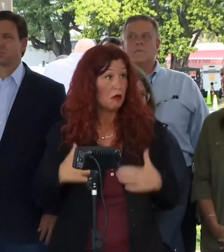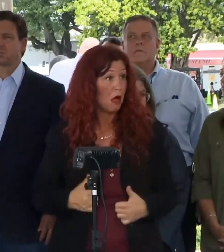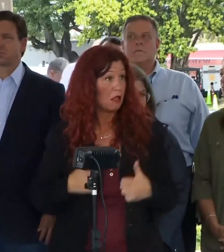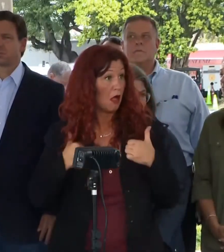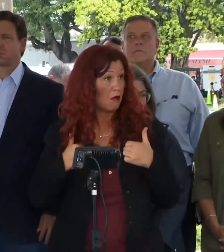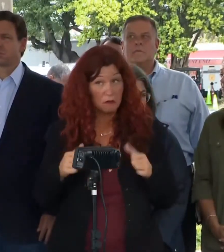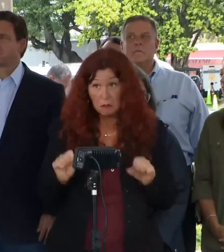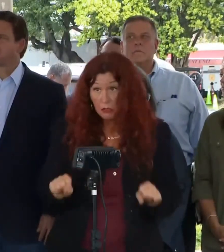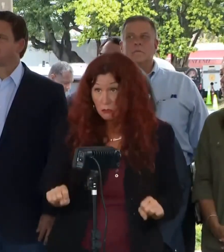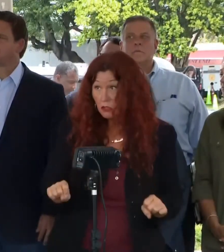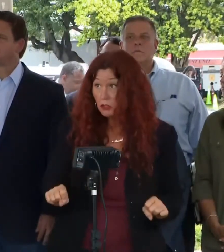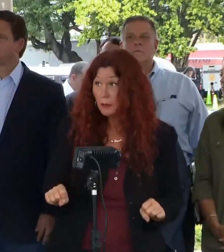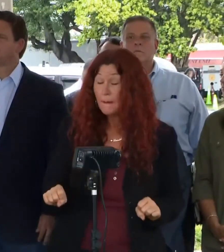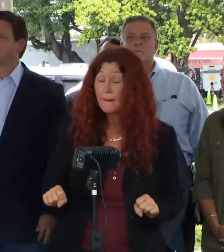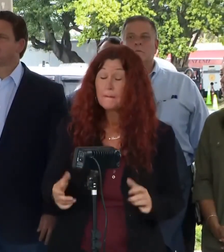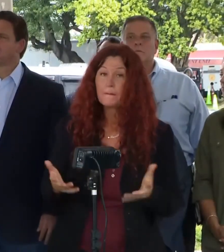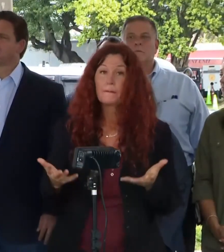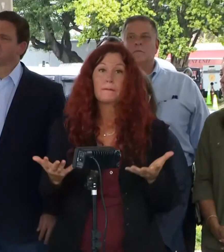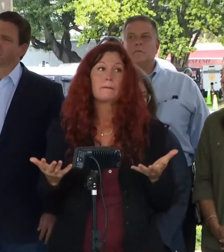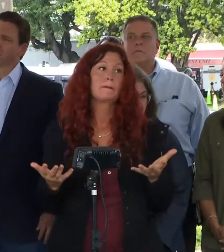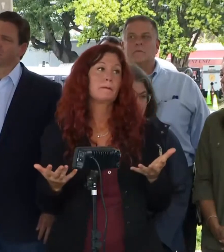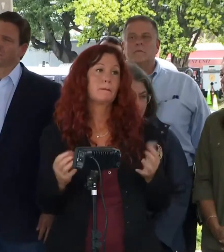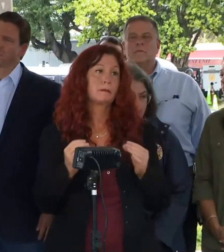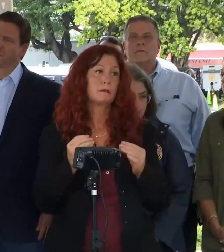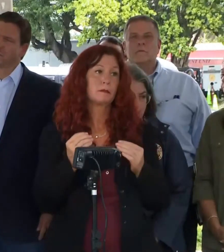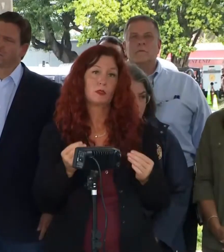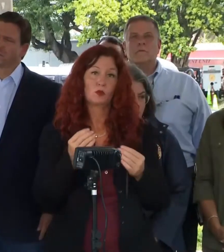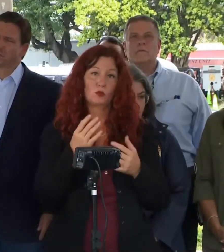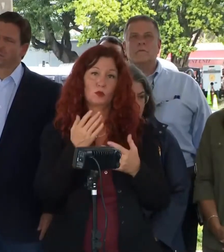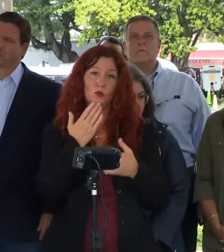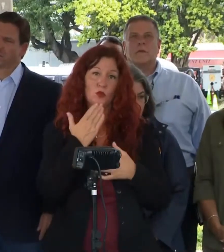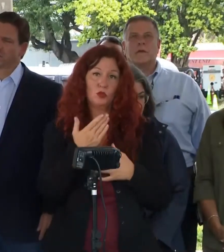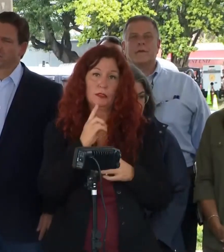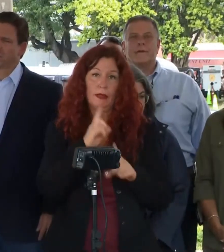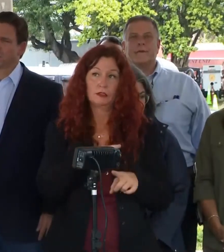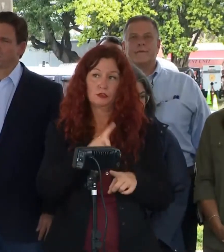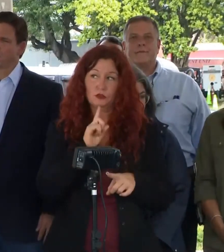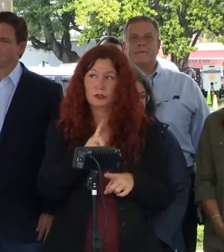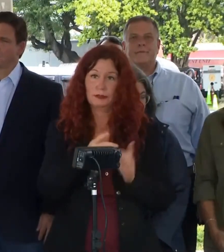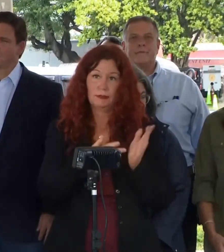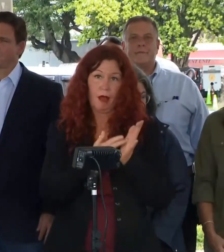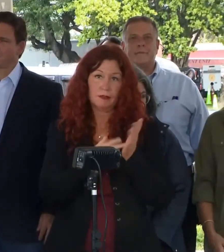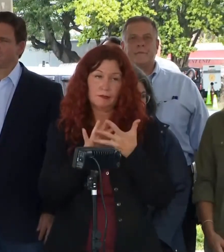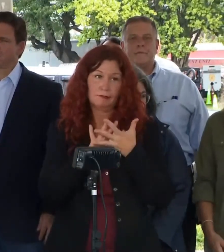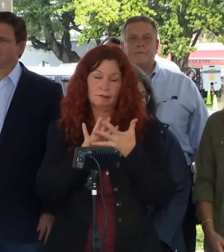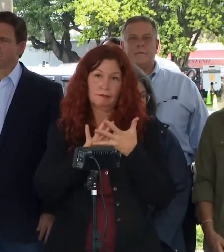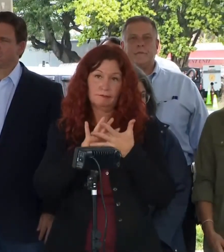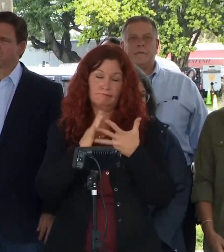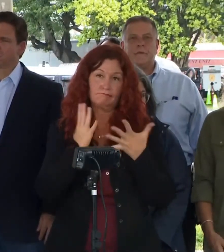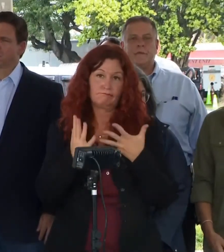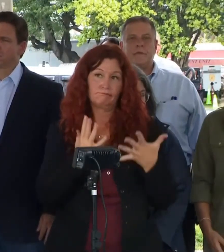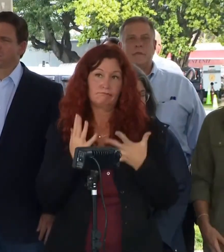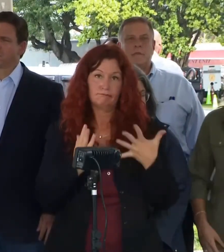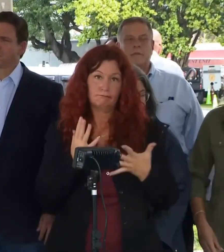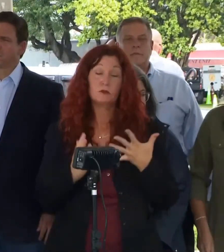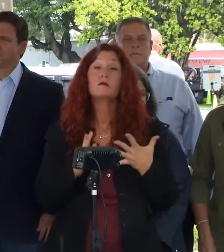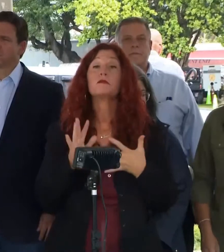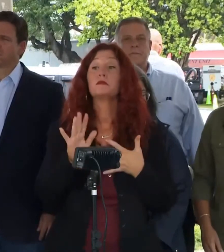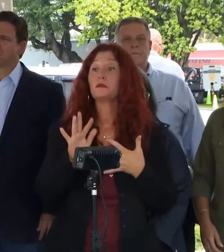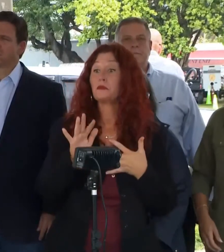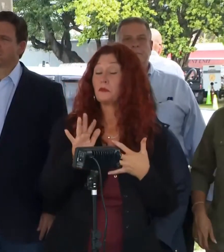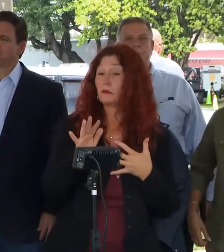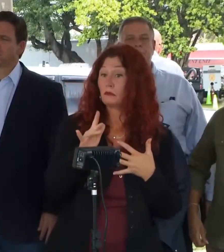good answer to that. I had several days ago sent Mayor Cava a copy of an article that I was